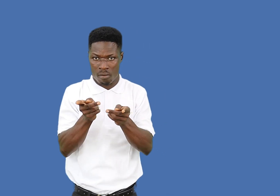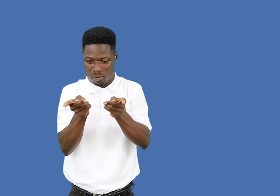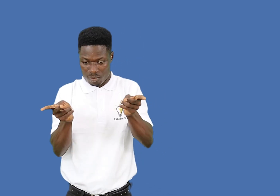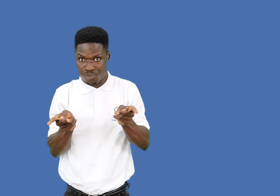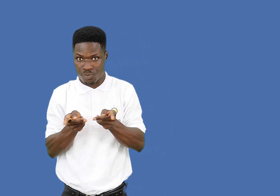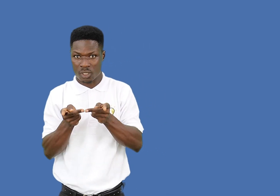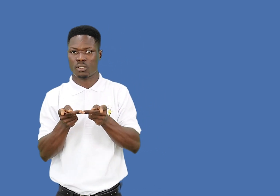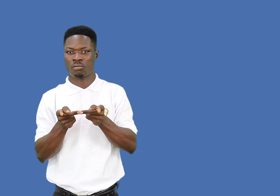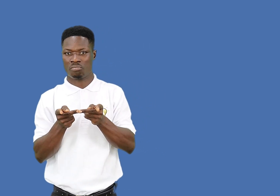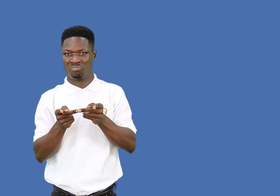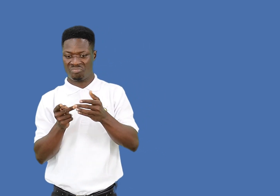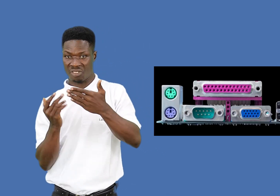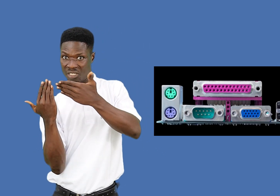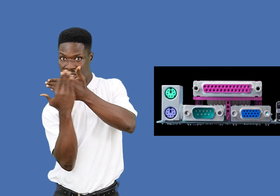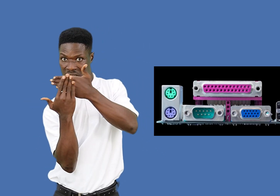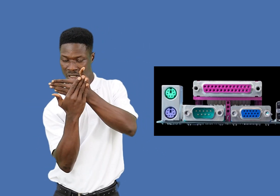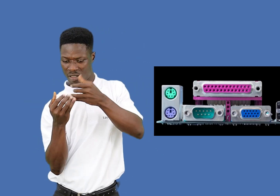next one is